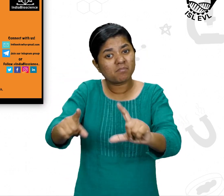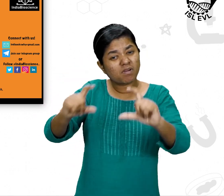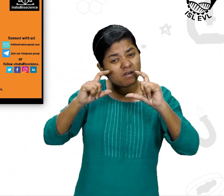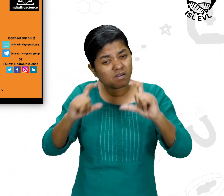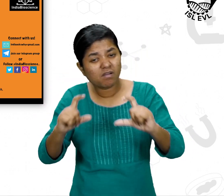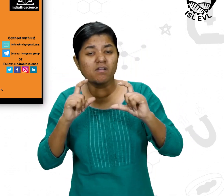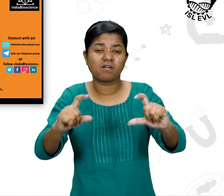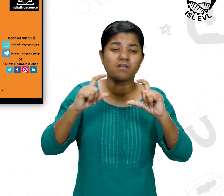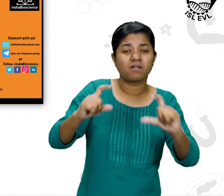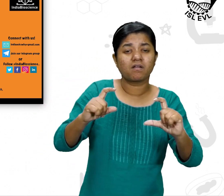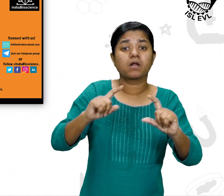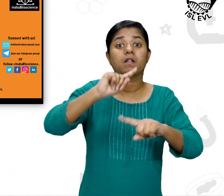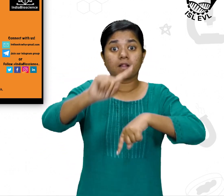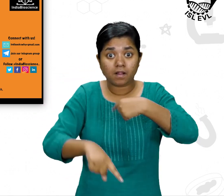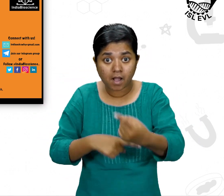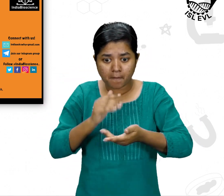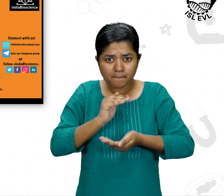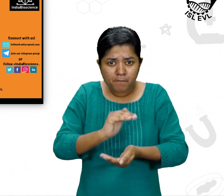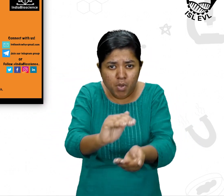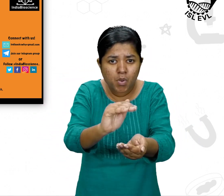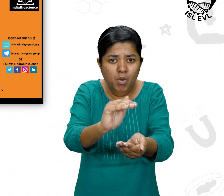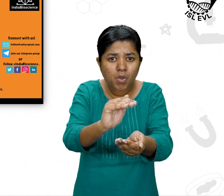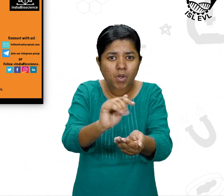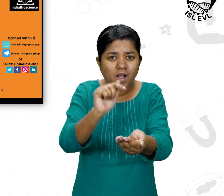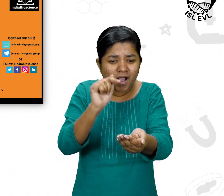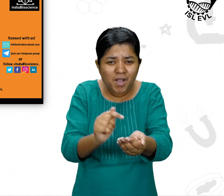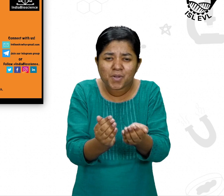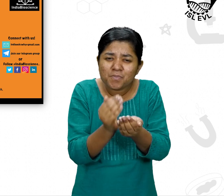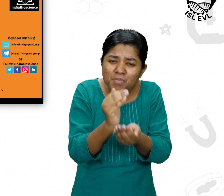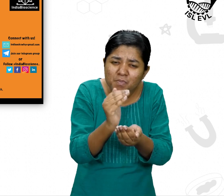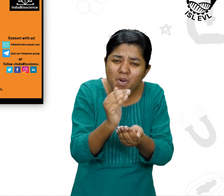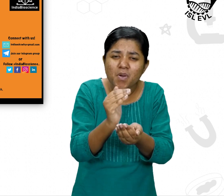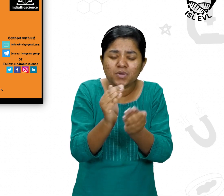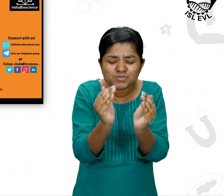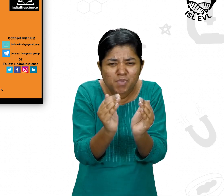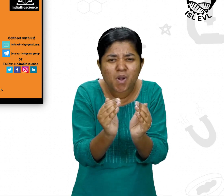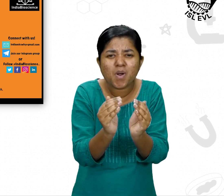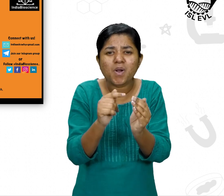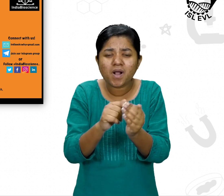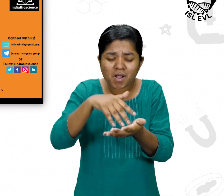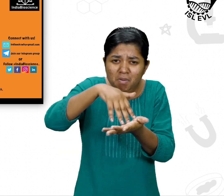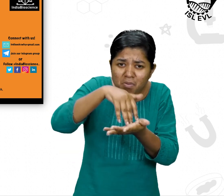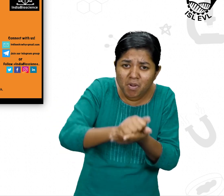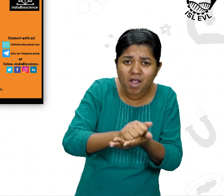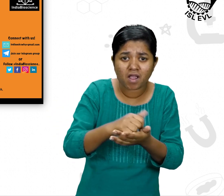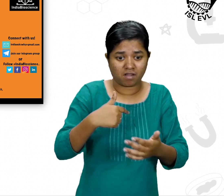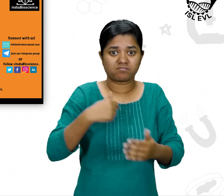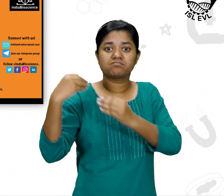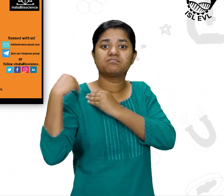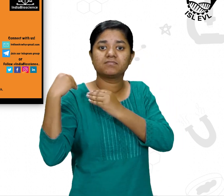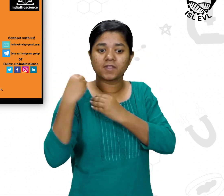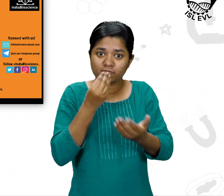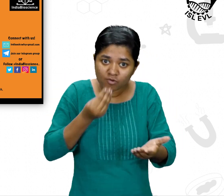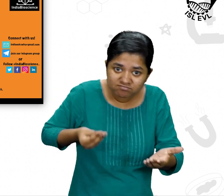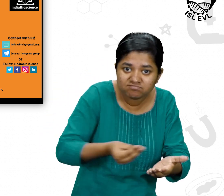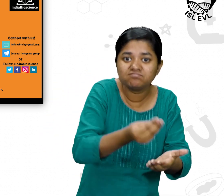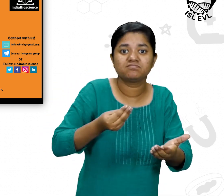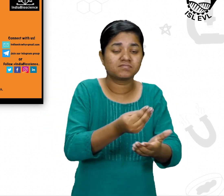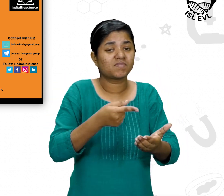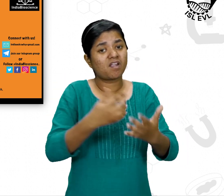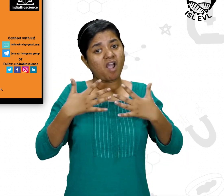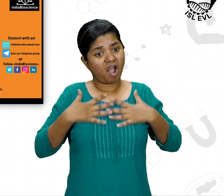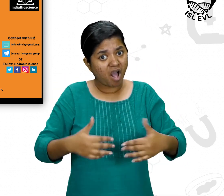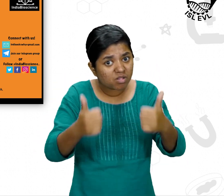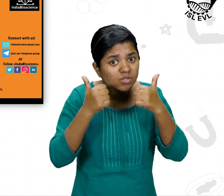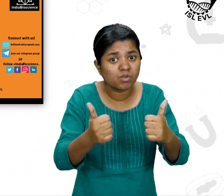and happy and live a wonderful big life. So then you better have an object that is going to be adorable to look at, because it means